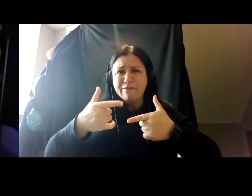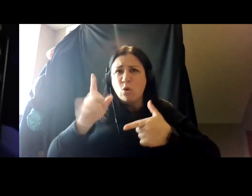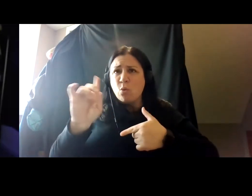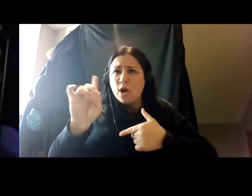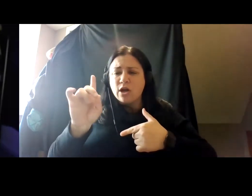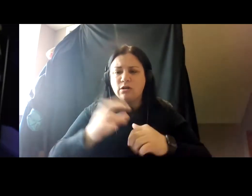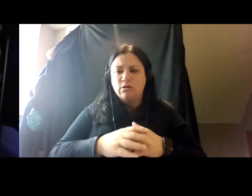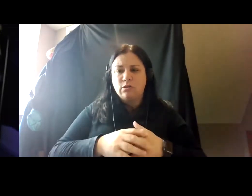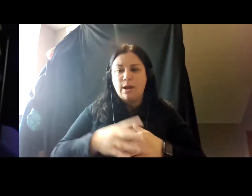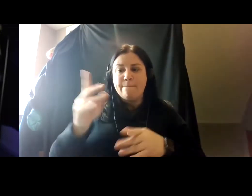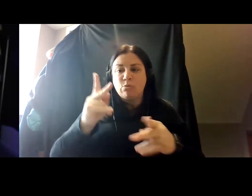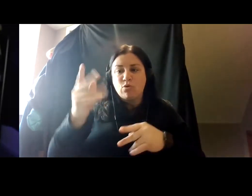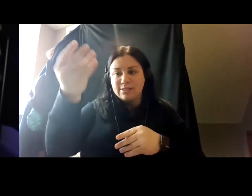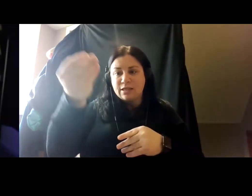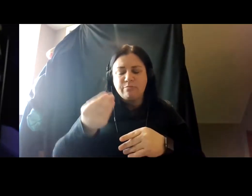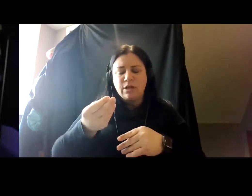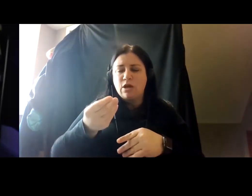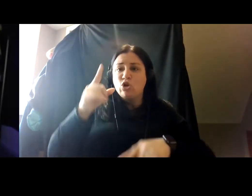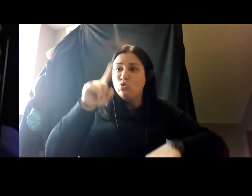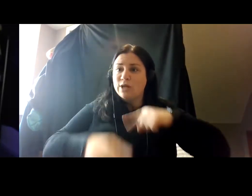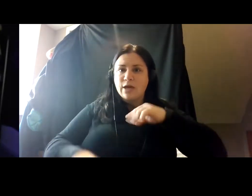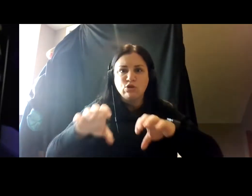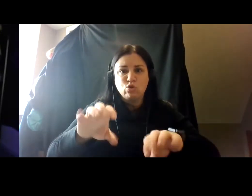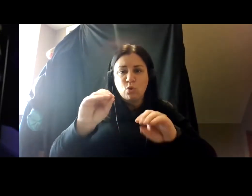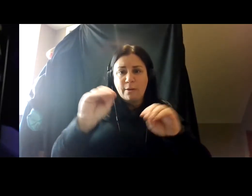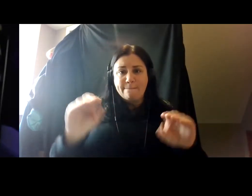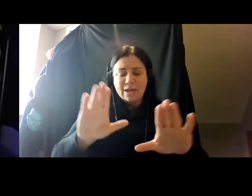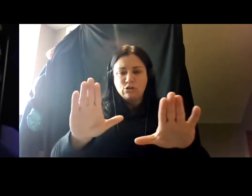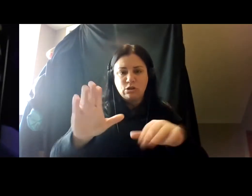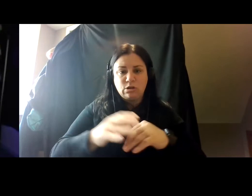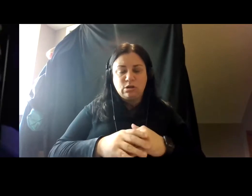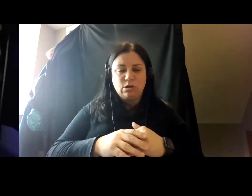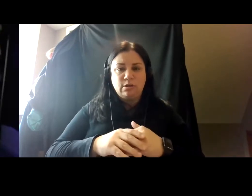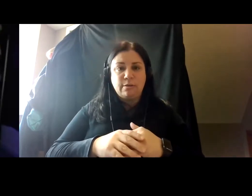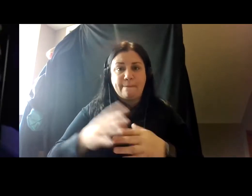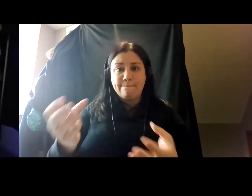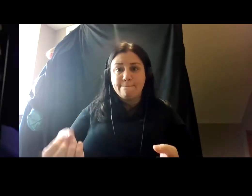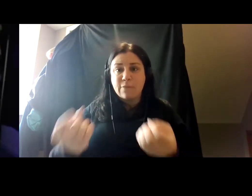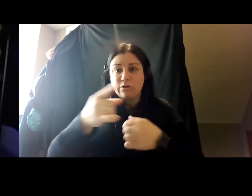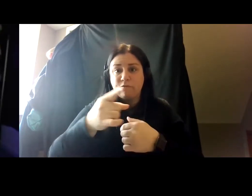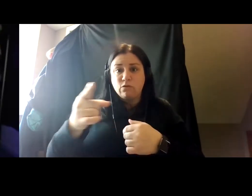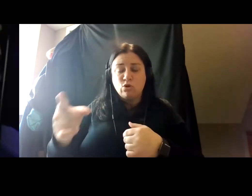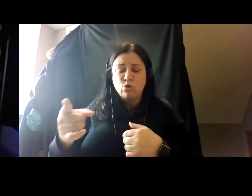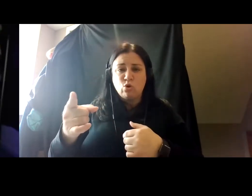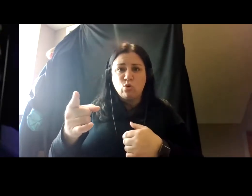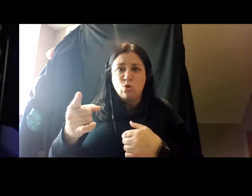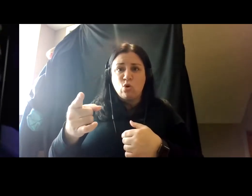do something magic. And then you're kind of just pushed over the edge, and many of you might be in these circumstances where I was, and I needed